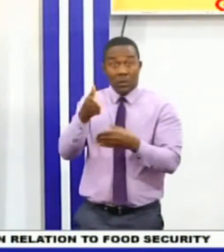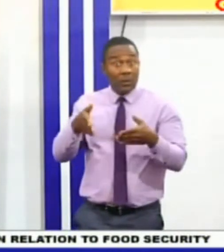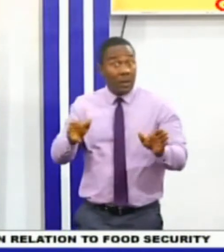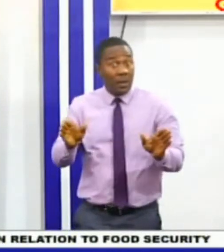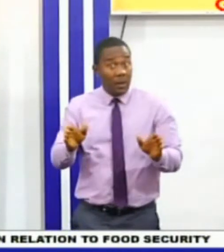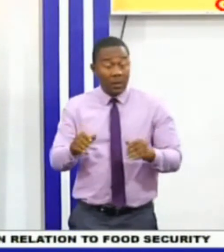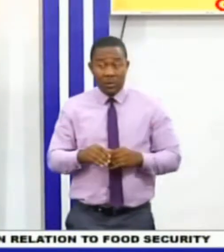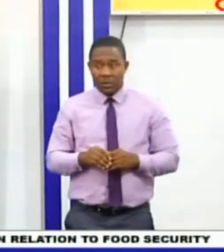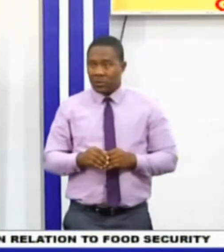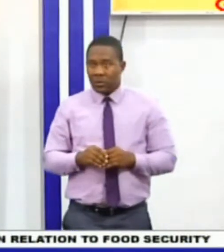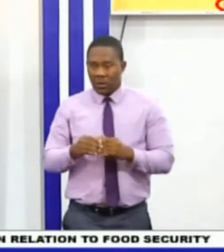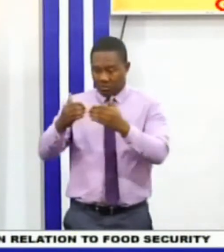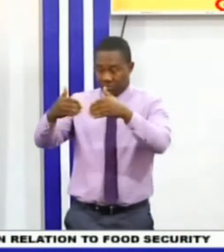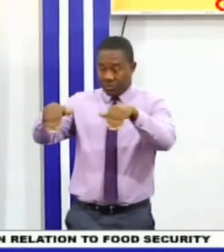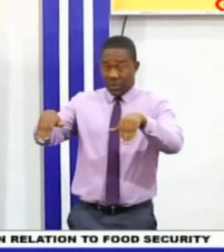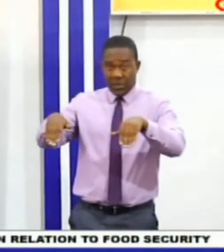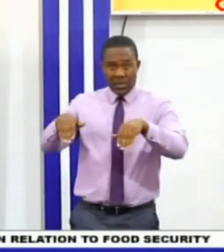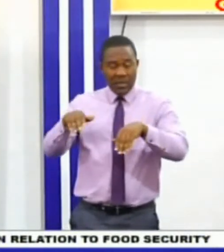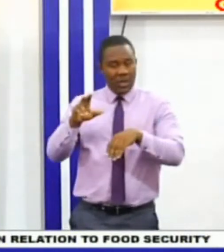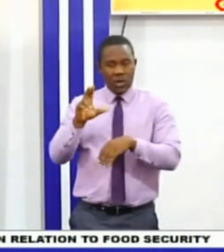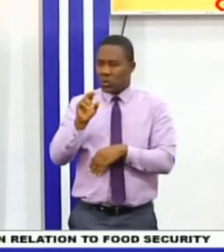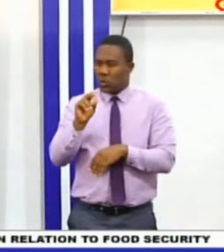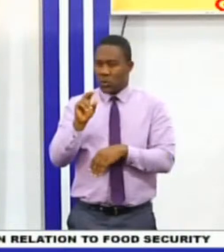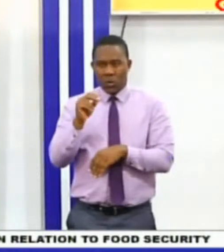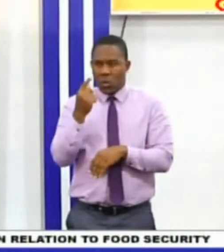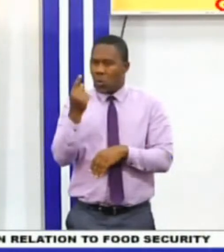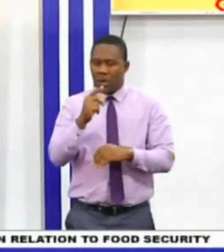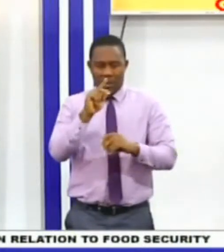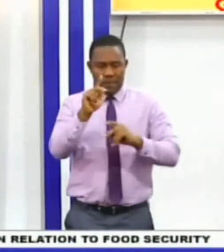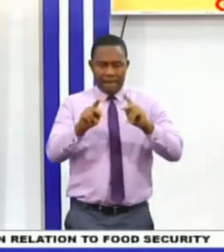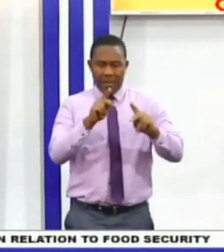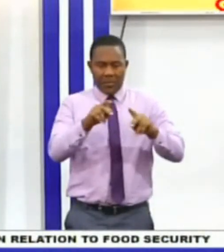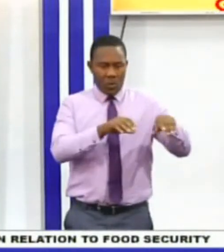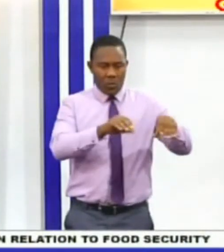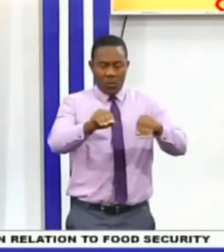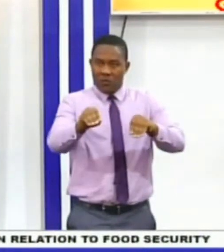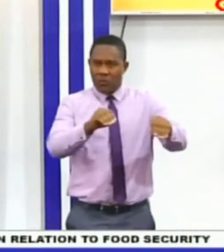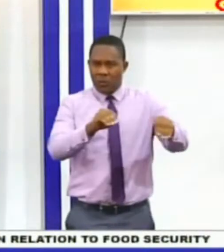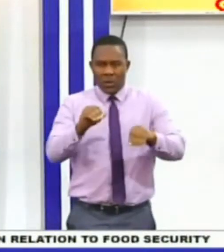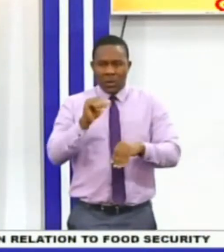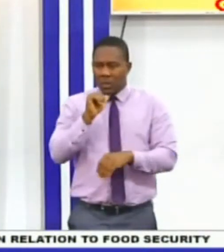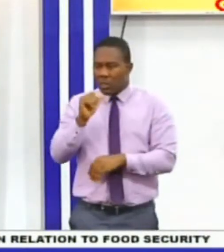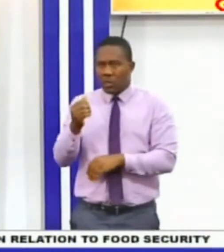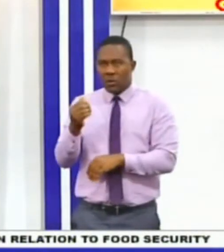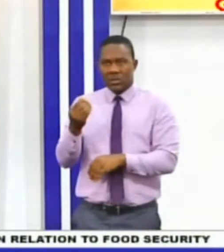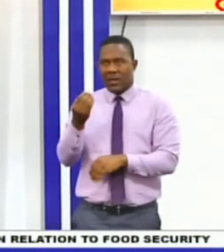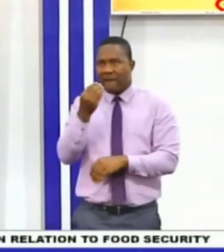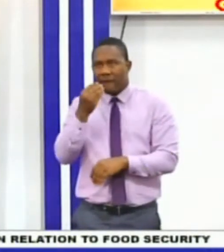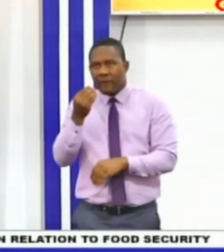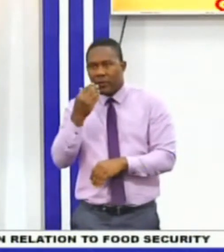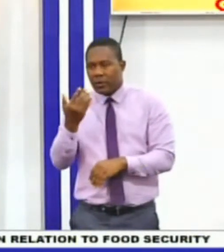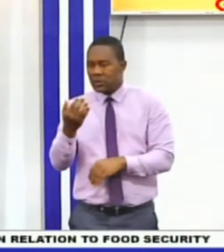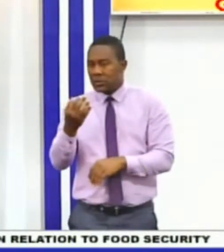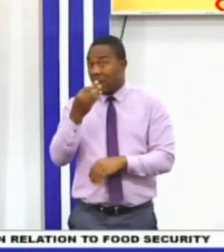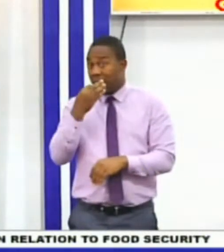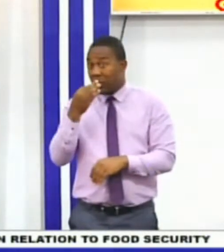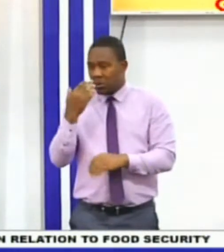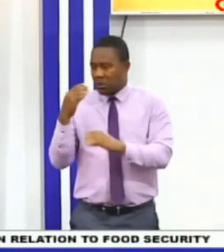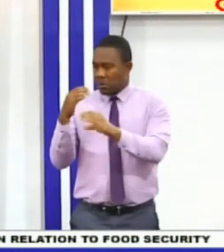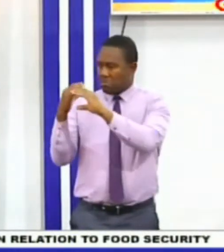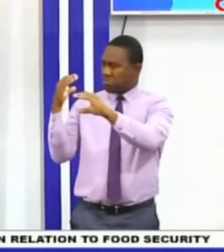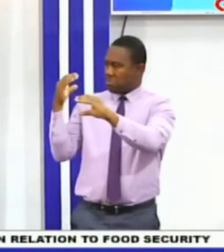restrictions no eye nipa ho asem ne yeka yenka aduane ana se cargo ho asem restrictions no